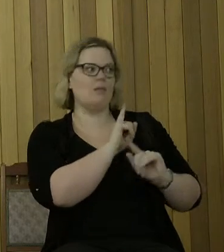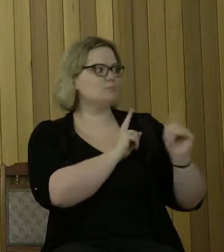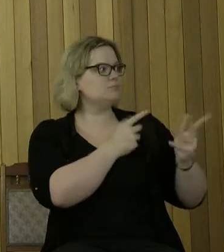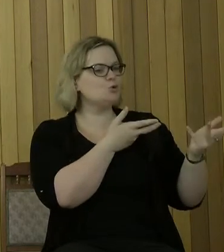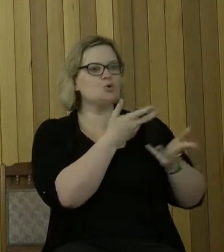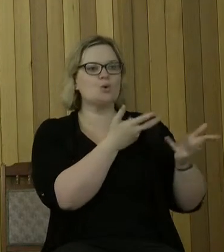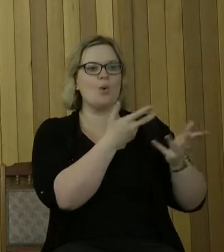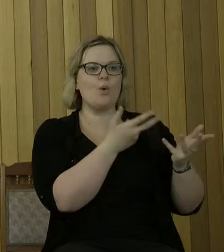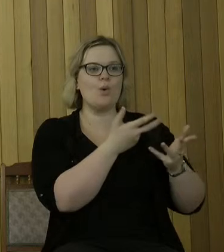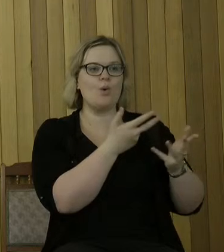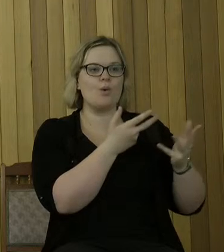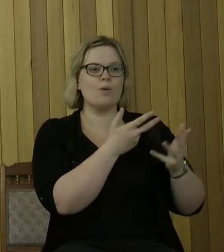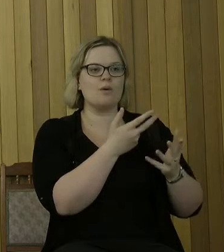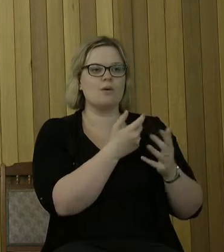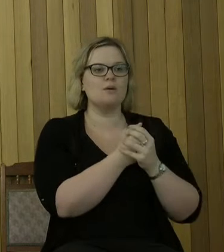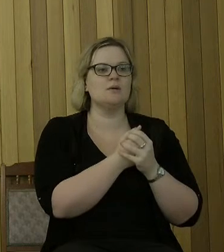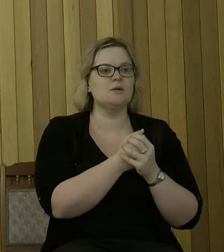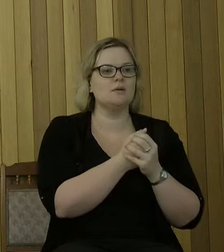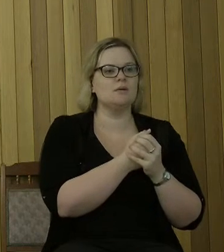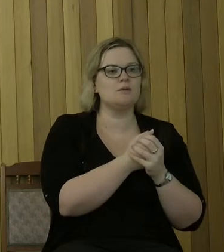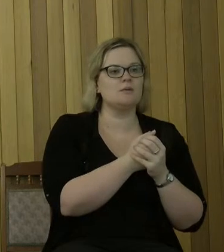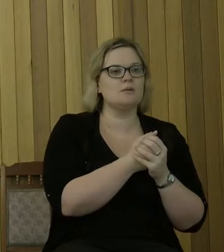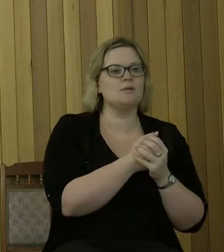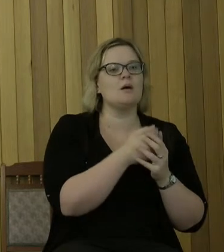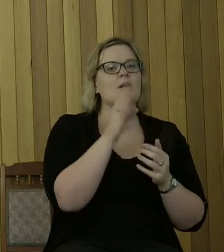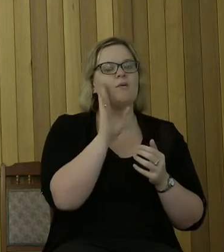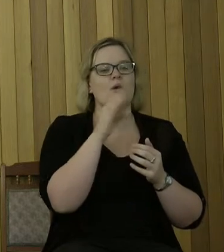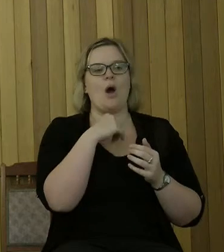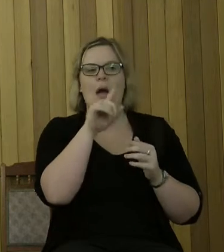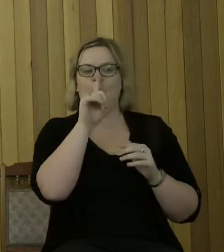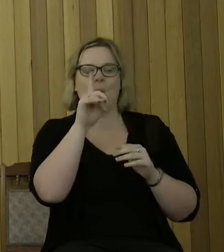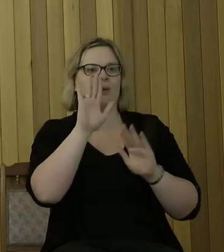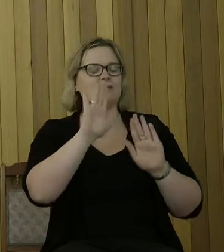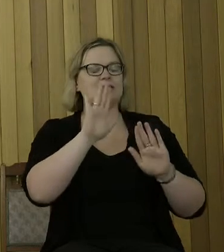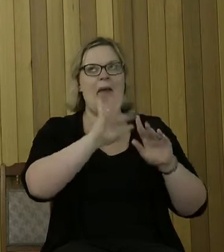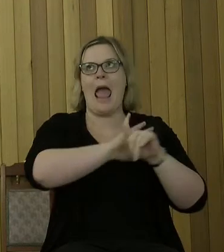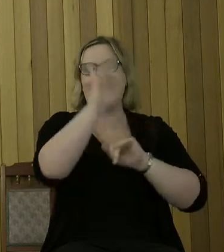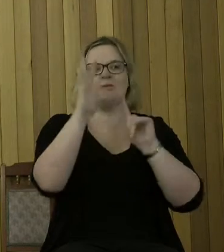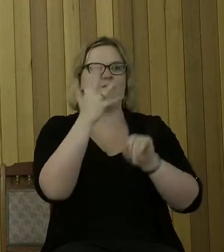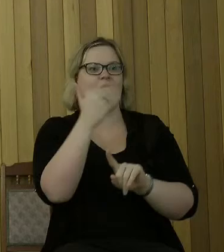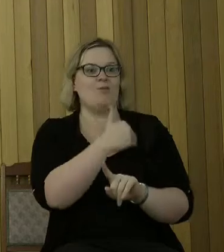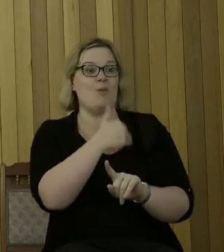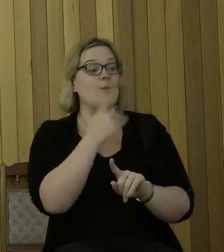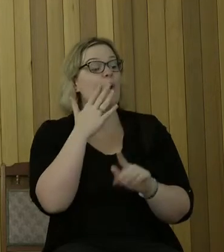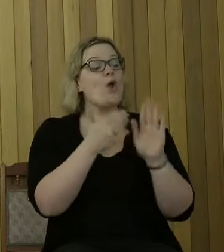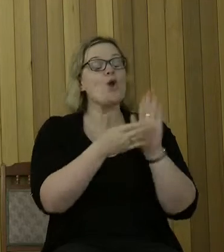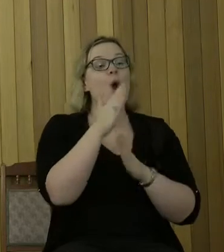No, I can't stop until 5 o'clock in the morning anymore. I couldn't do that. But when I was young, at college, I